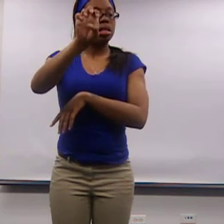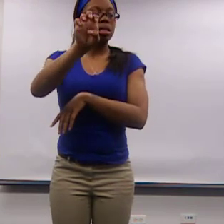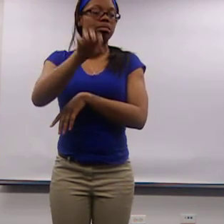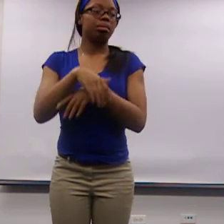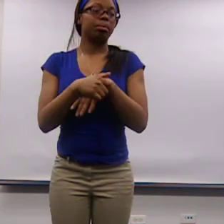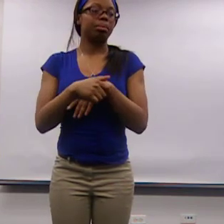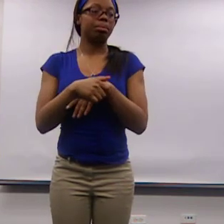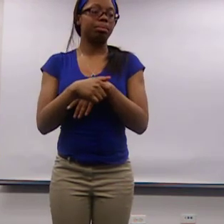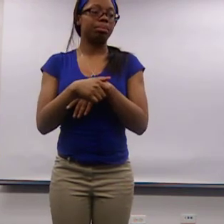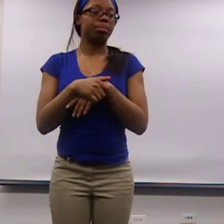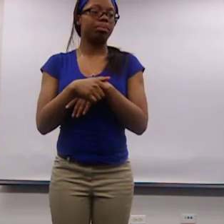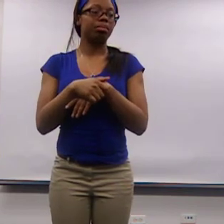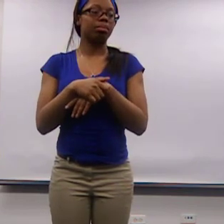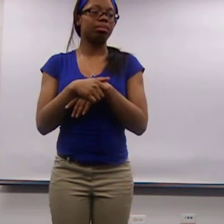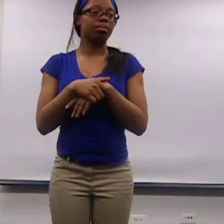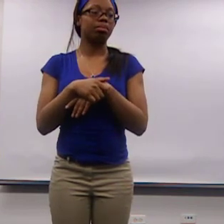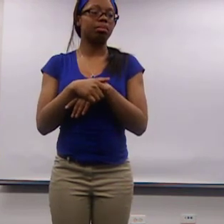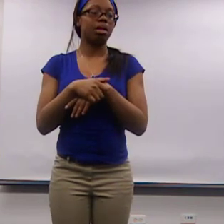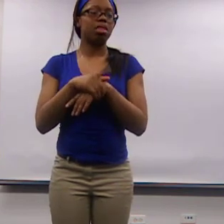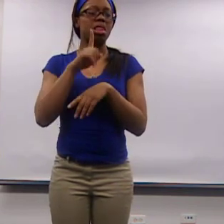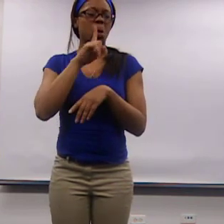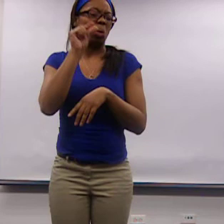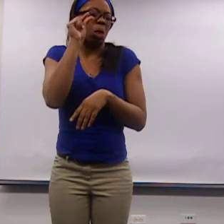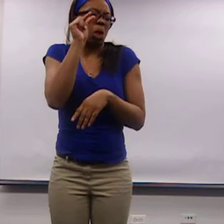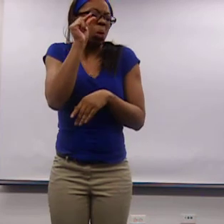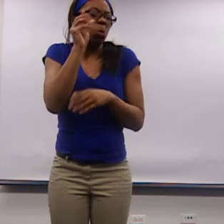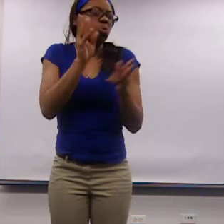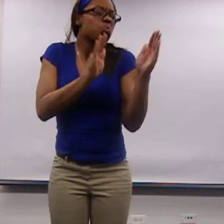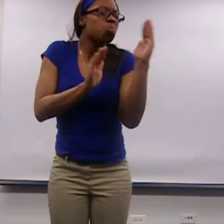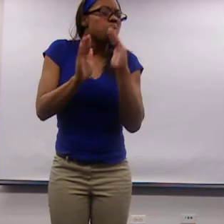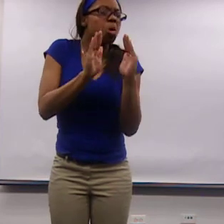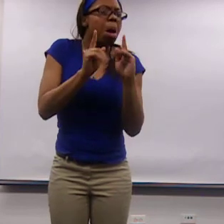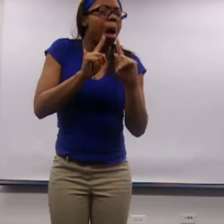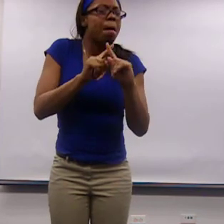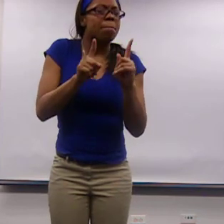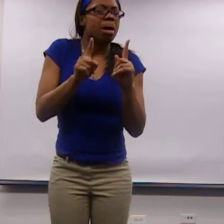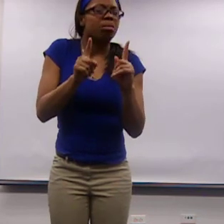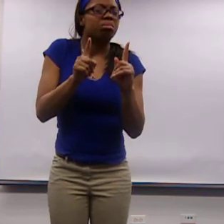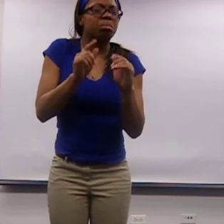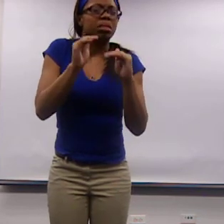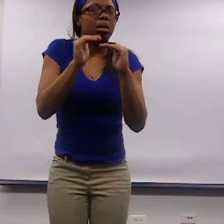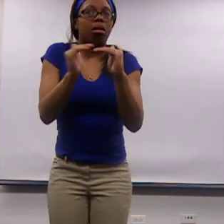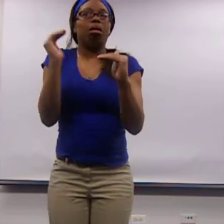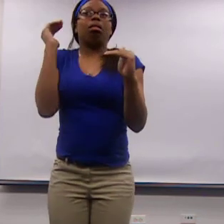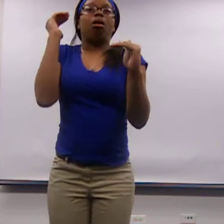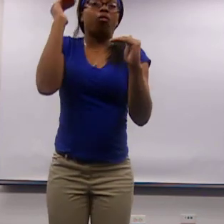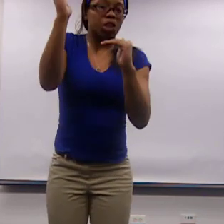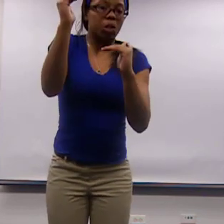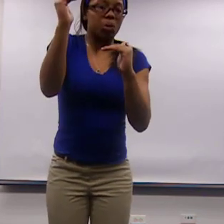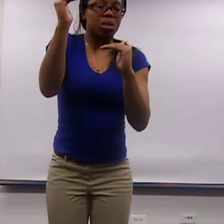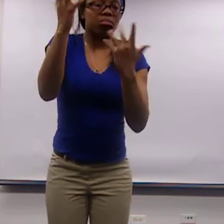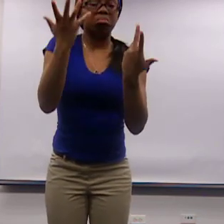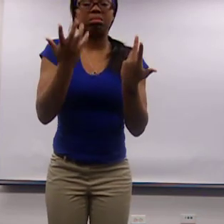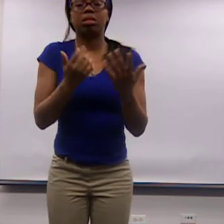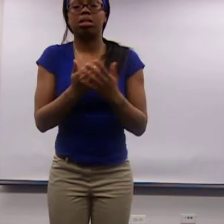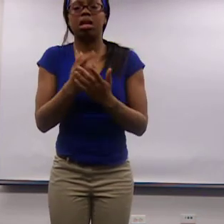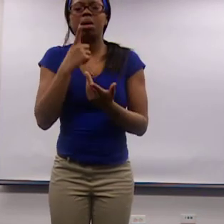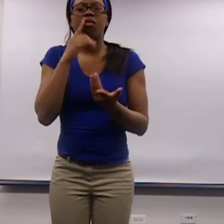about overuse, because they know, okay, we're running this example in one tiny town.